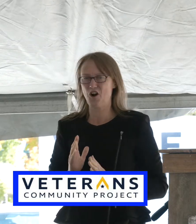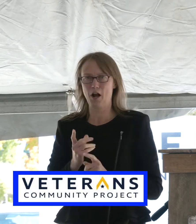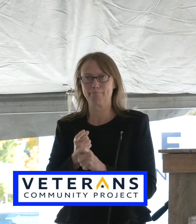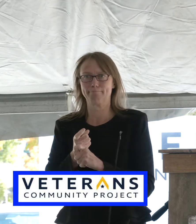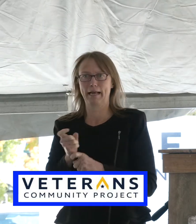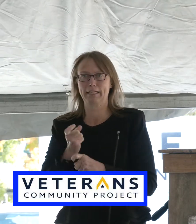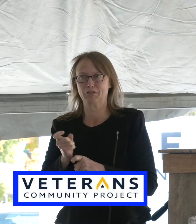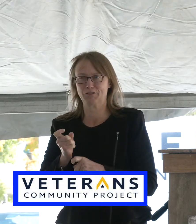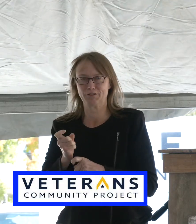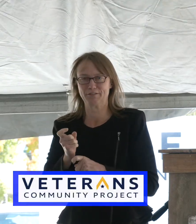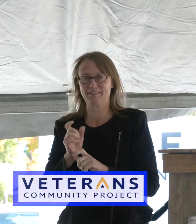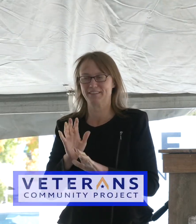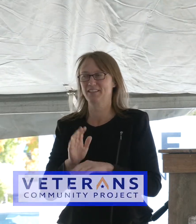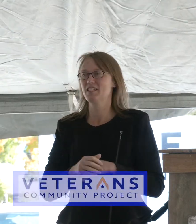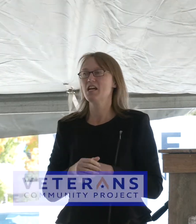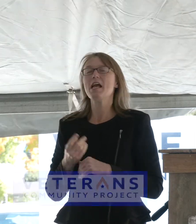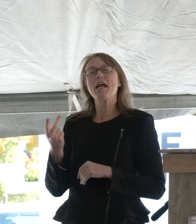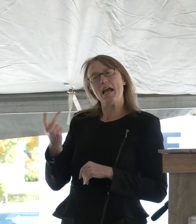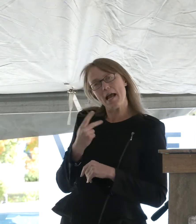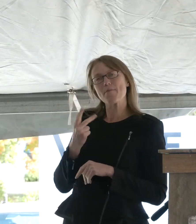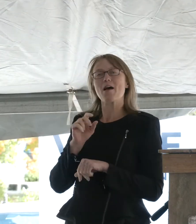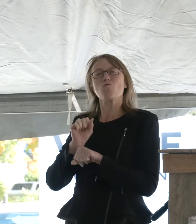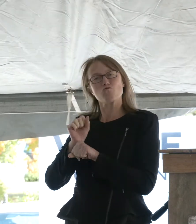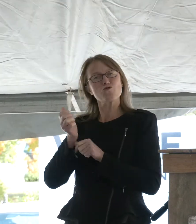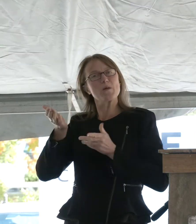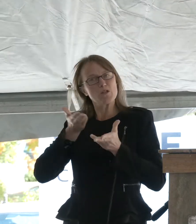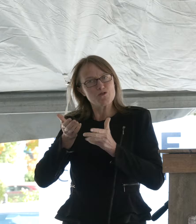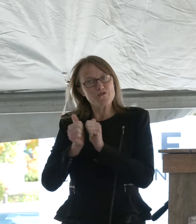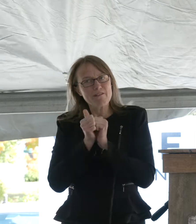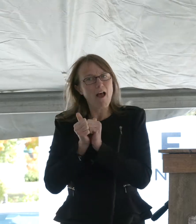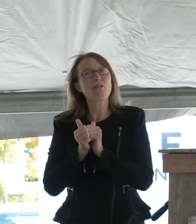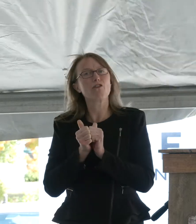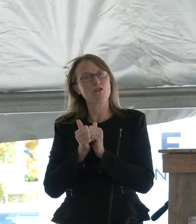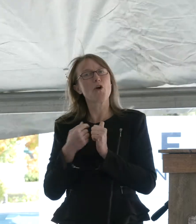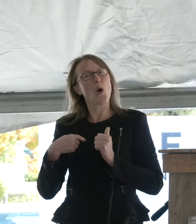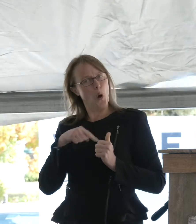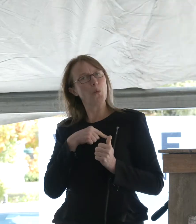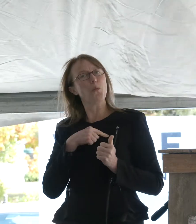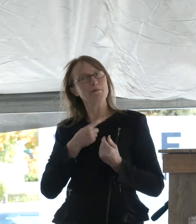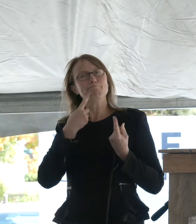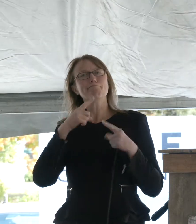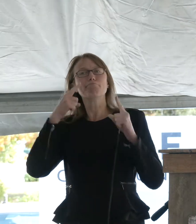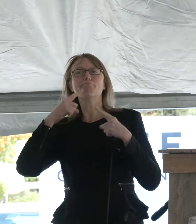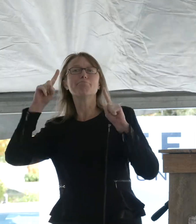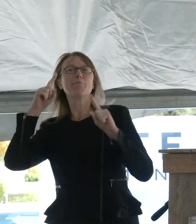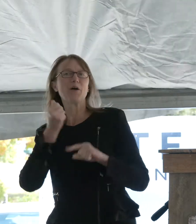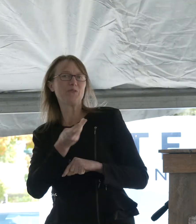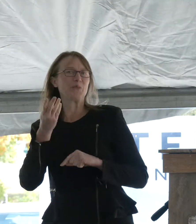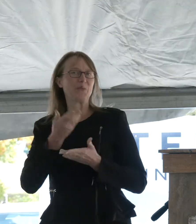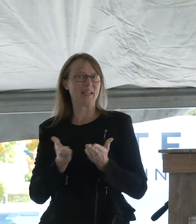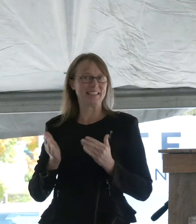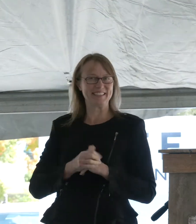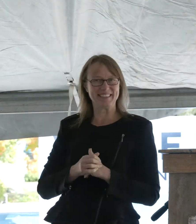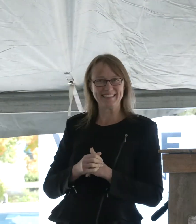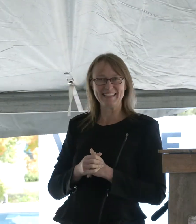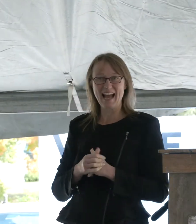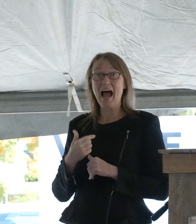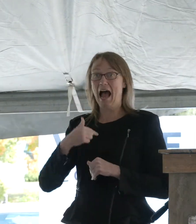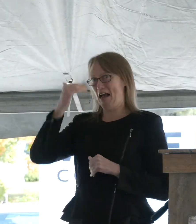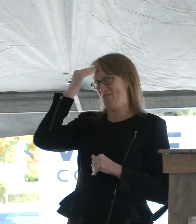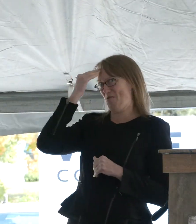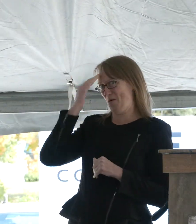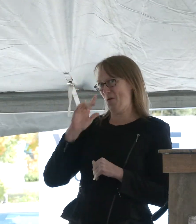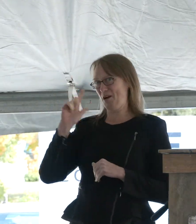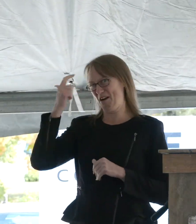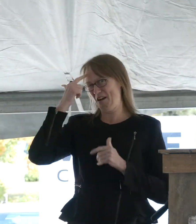No, we served together and we got some good things done together, and I appreciated that. I am, as you are, obviously familiar with Governor Parson's biography. I could